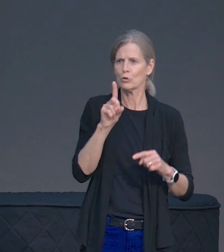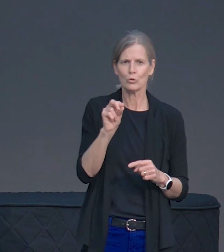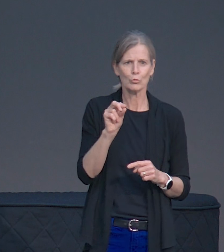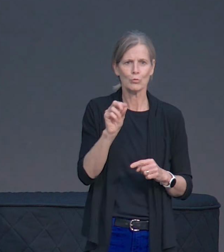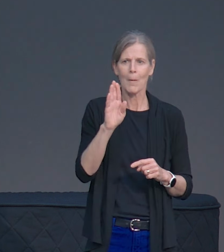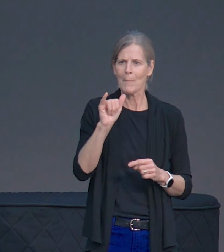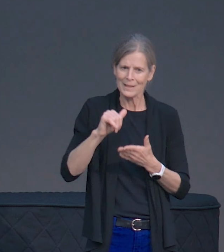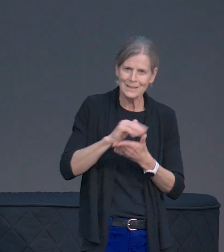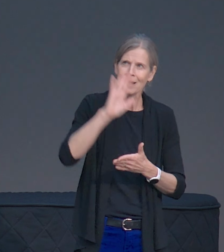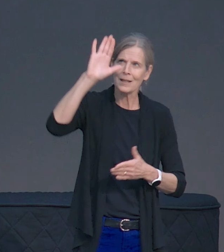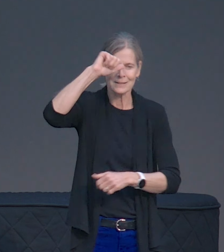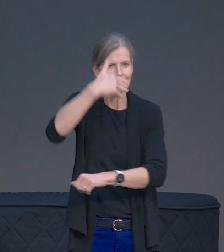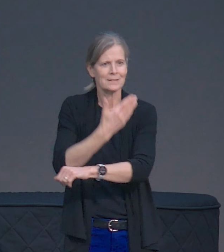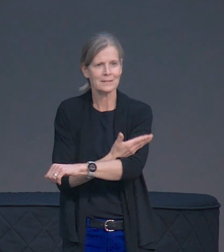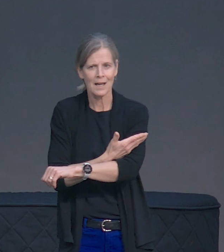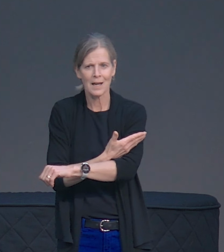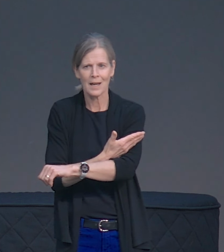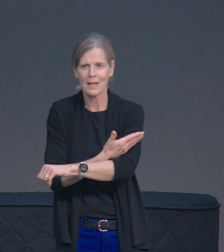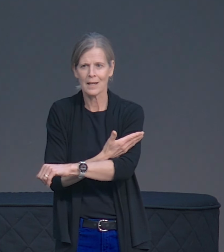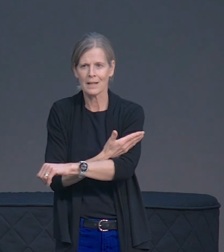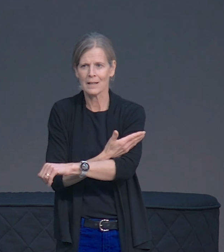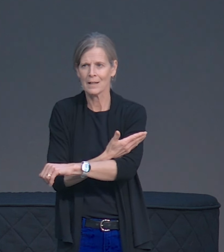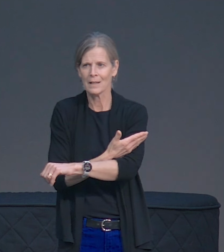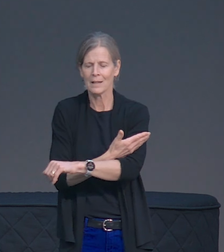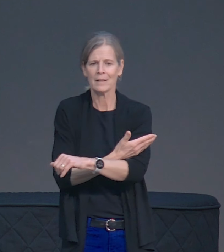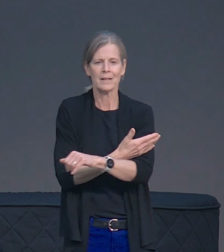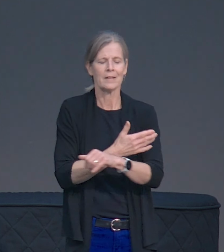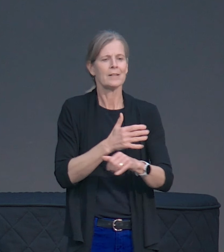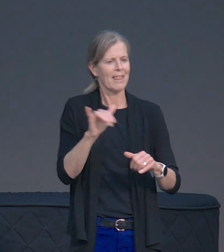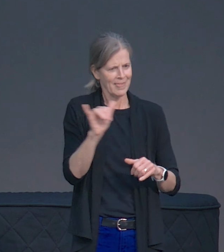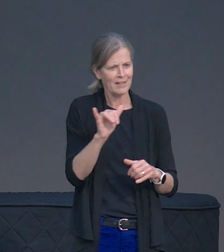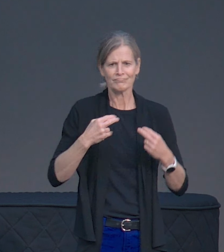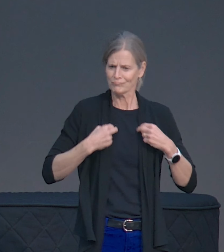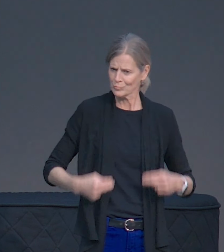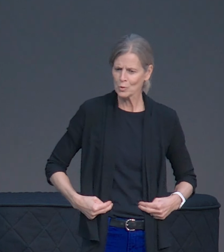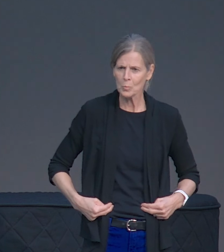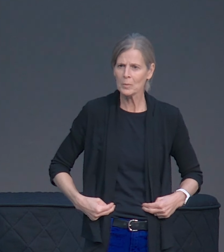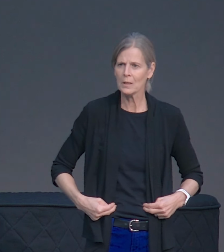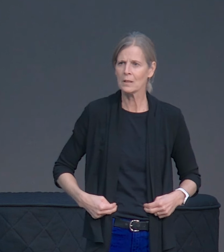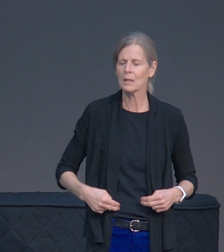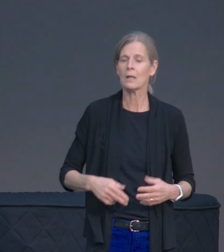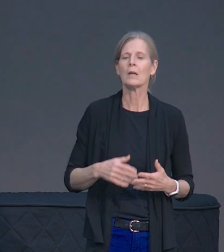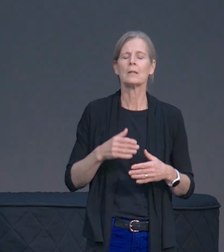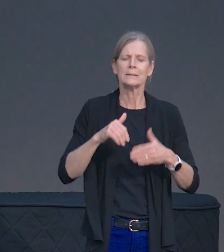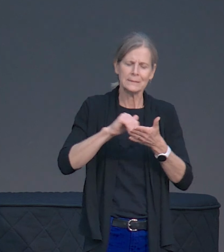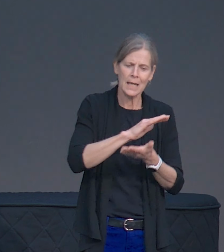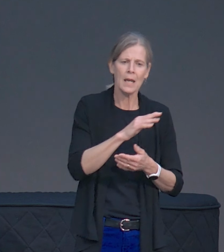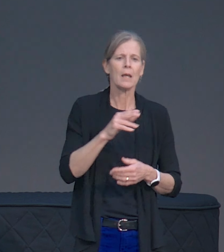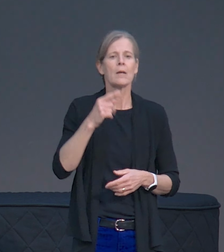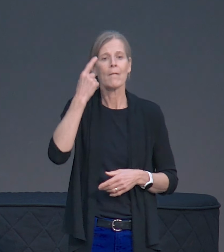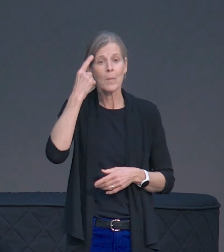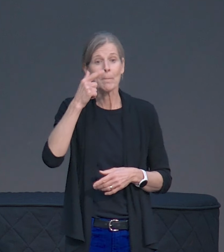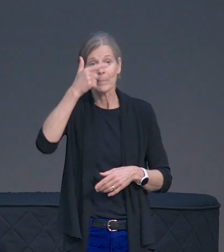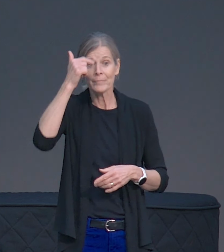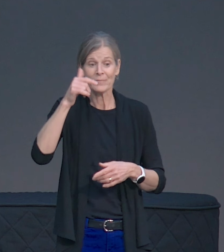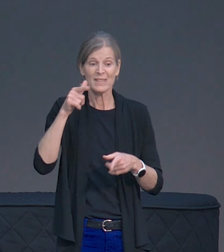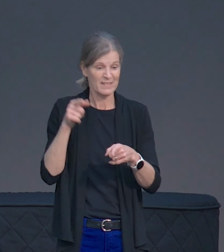Sending His Own Son In The Likeness Of Sinful Flesh And For Sin He Condemned